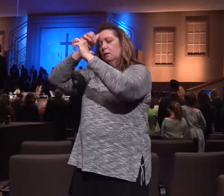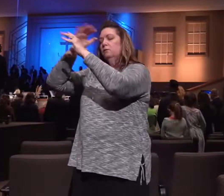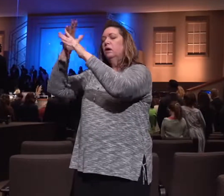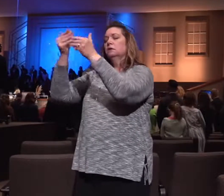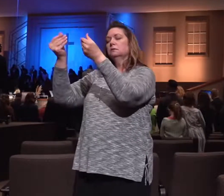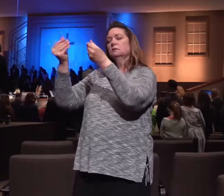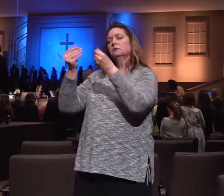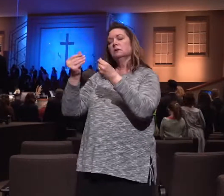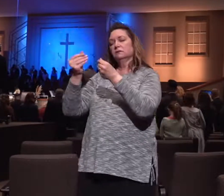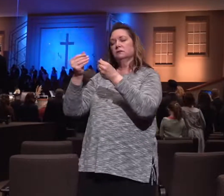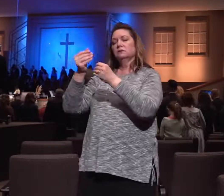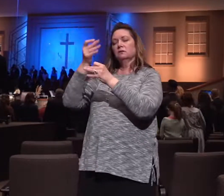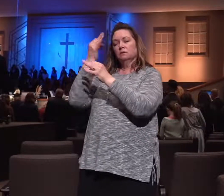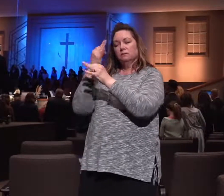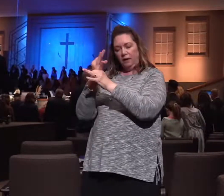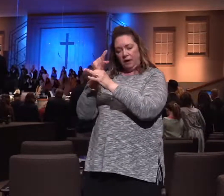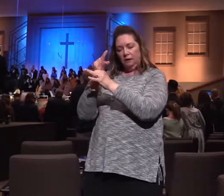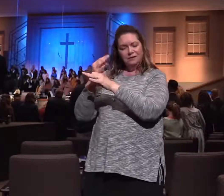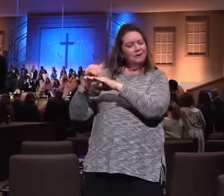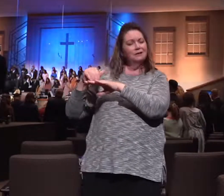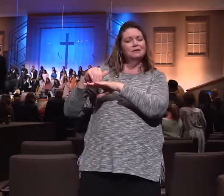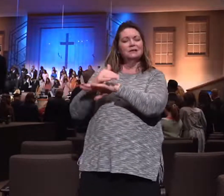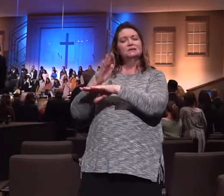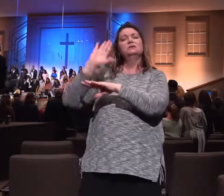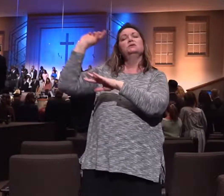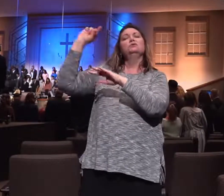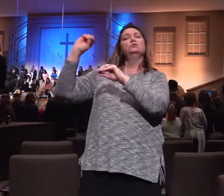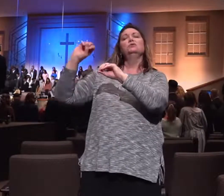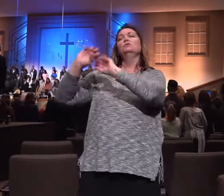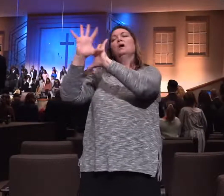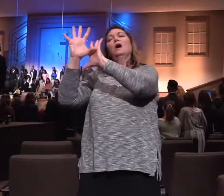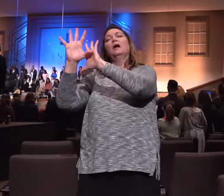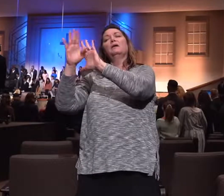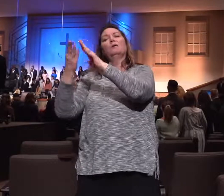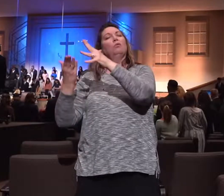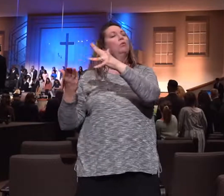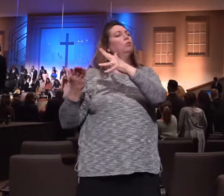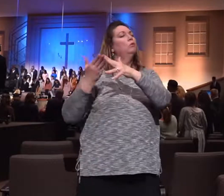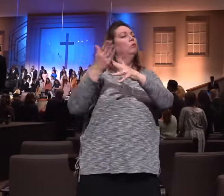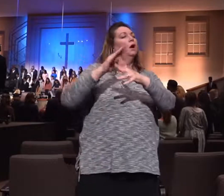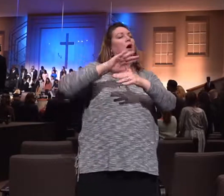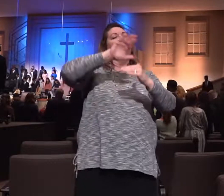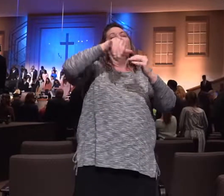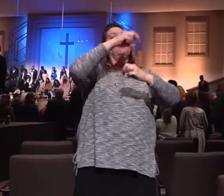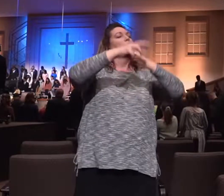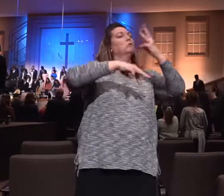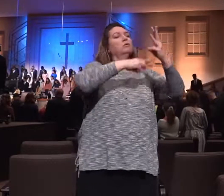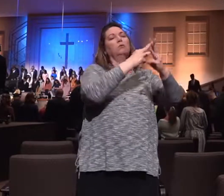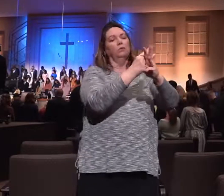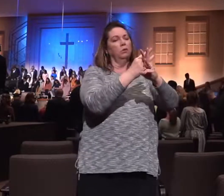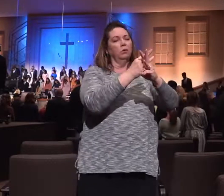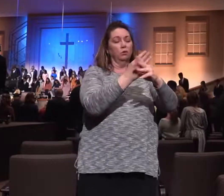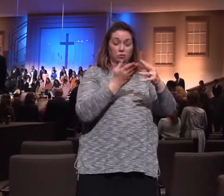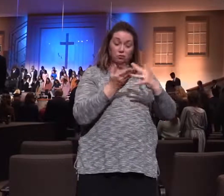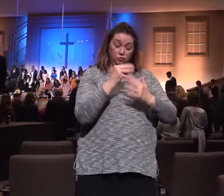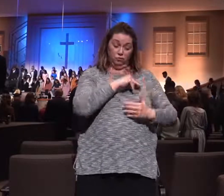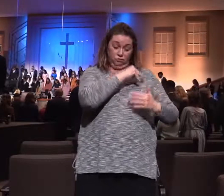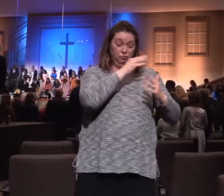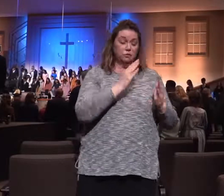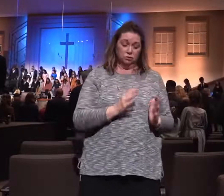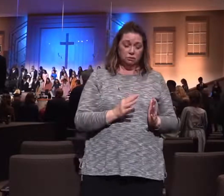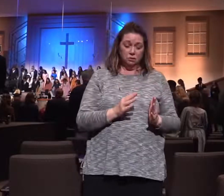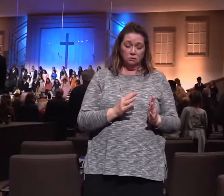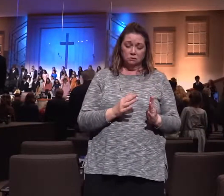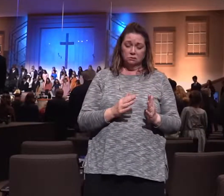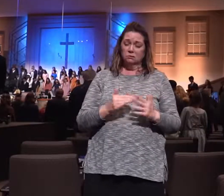tonight to send the light all around the world, Lord, through the missionary program. Father, we just